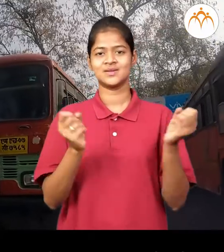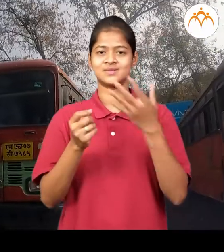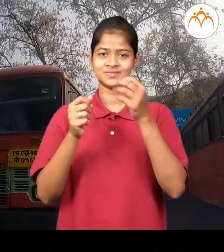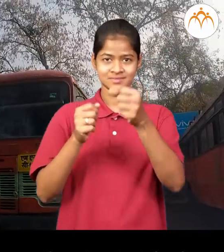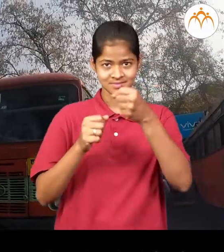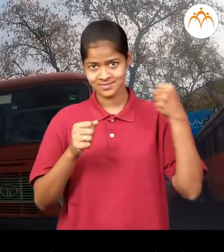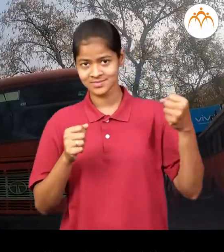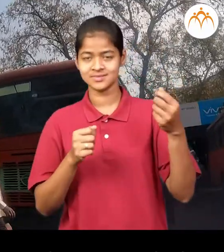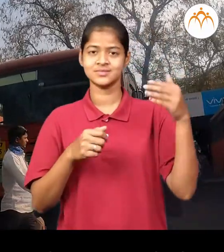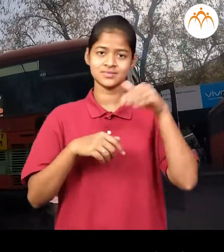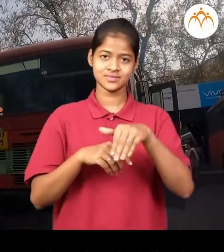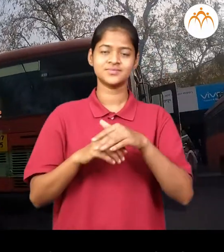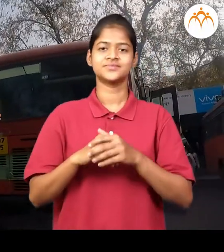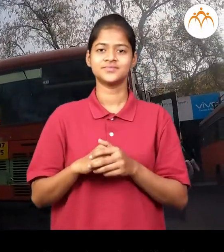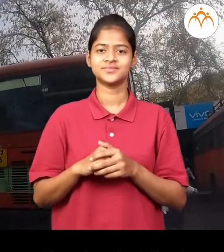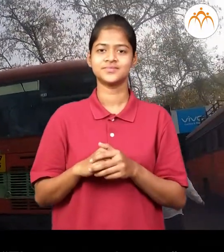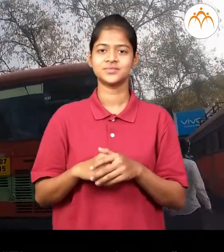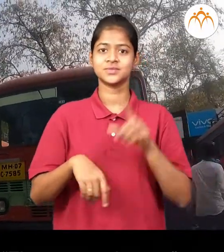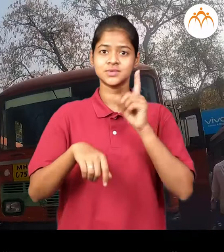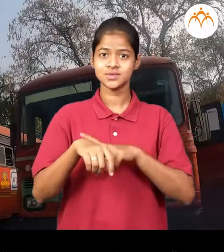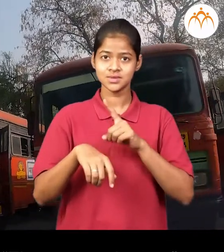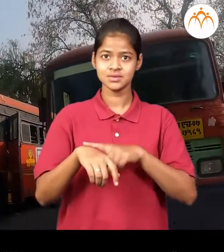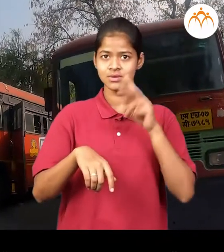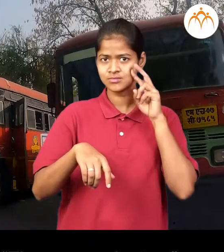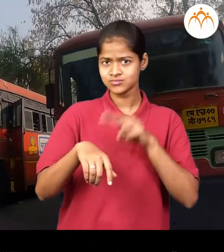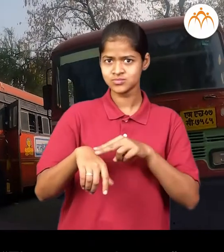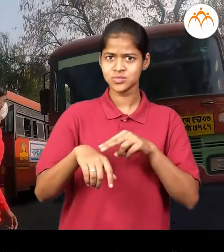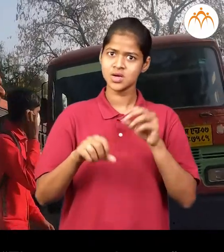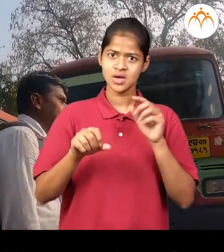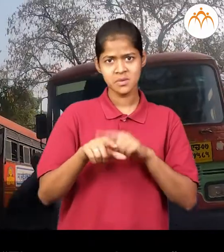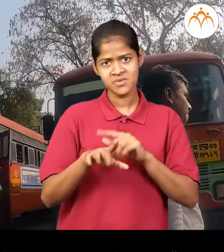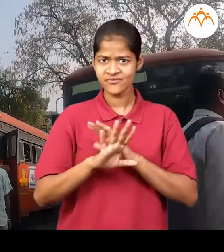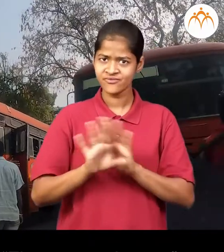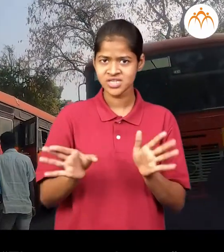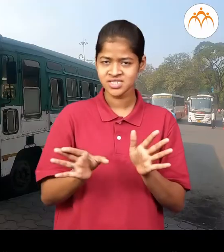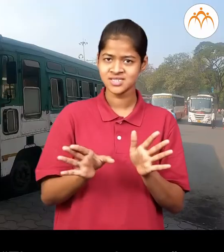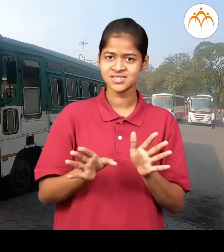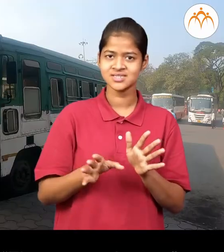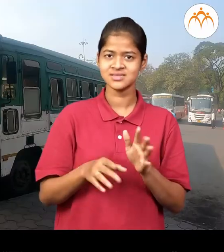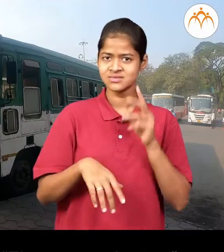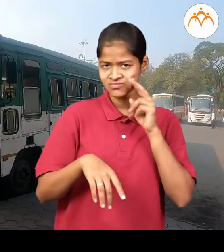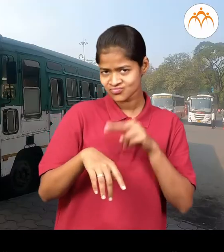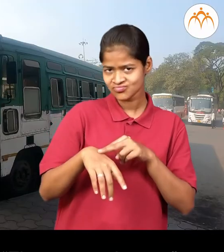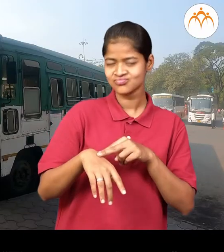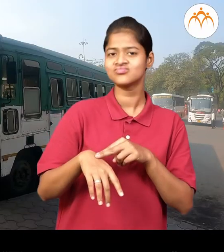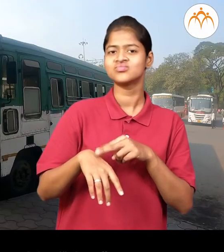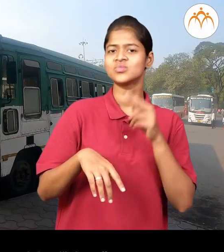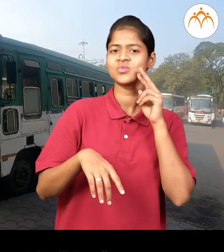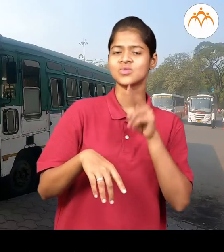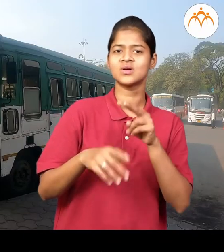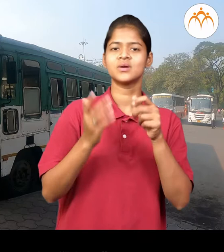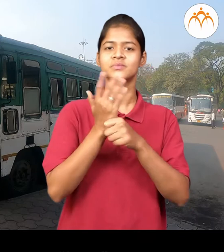time to start the bus. He told the conductor uncle, 5 more minutes.